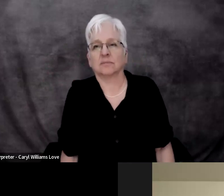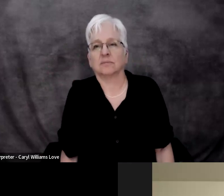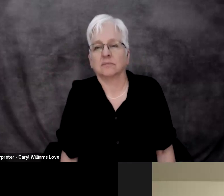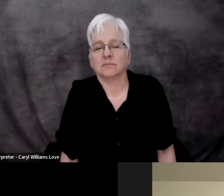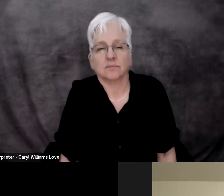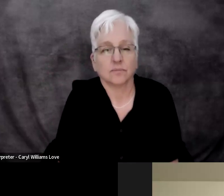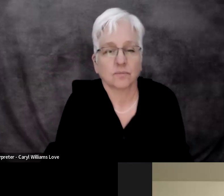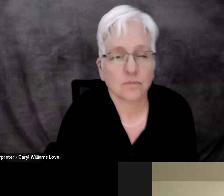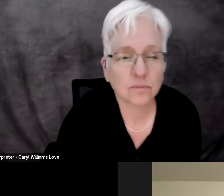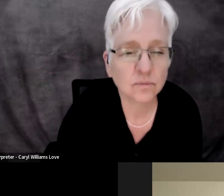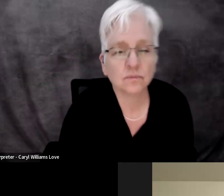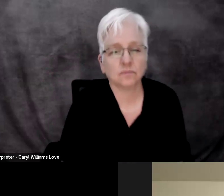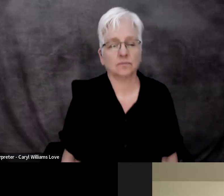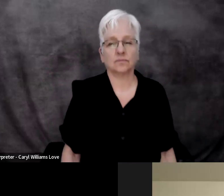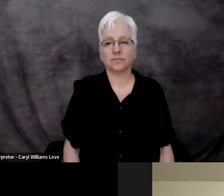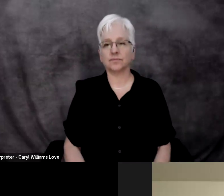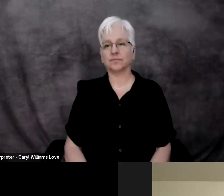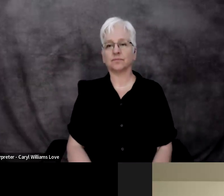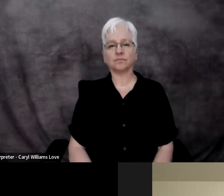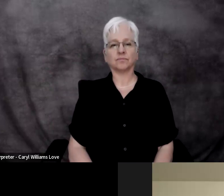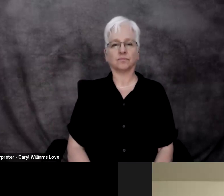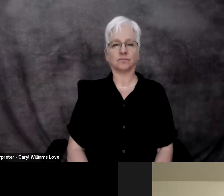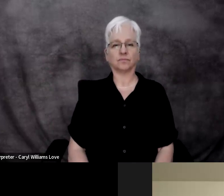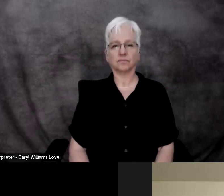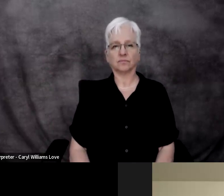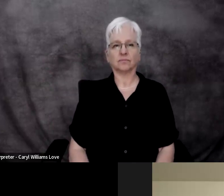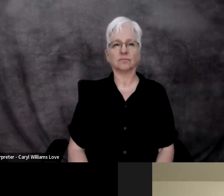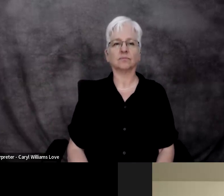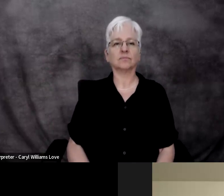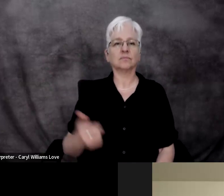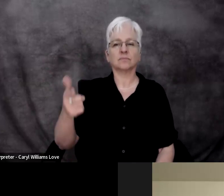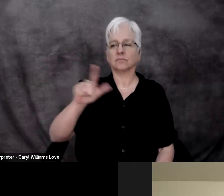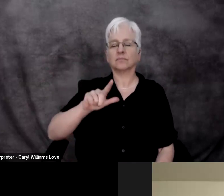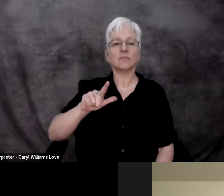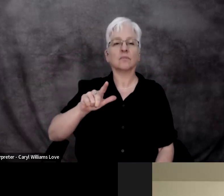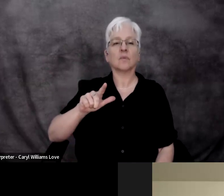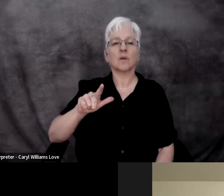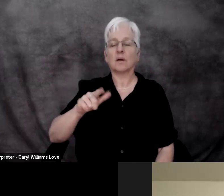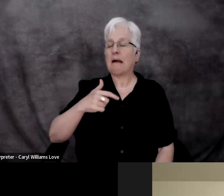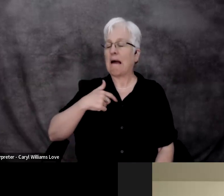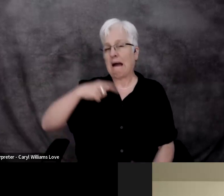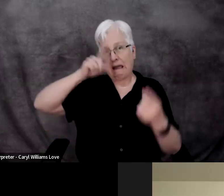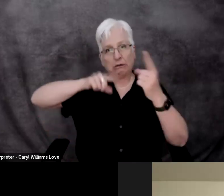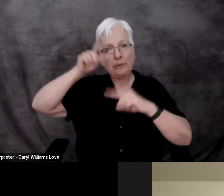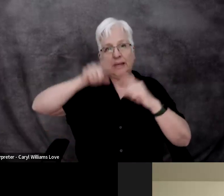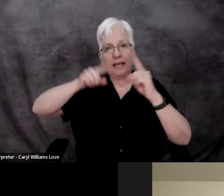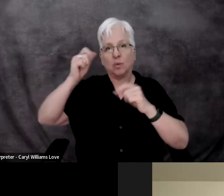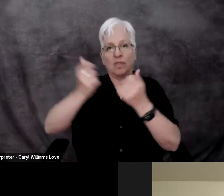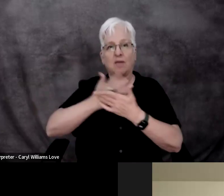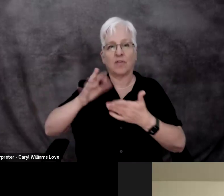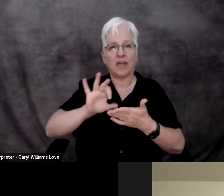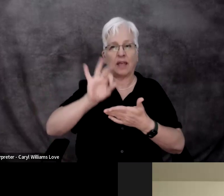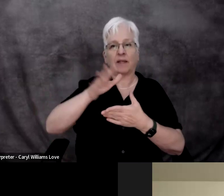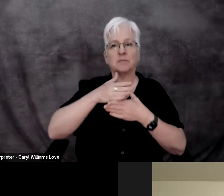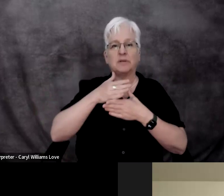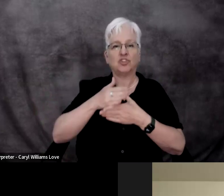Yeah, Heather? Sure, I'll just say briefly, I mean, 100% agree with everything that's being shared. I would add that